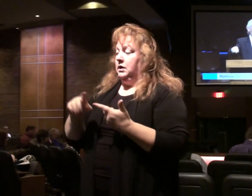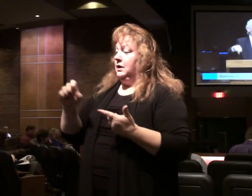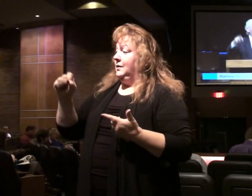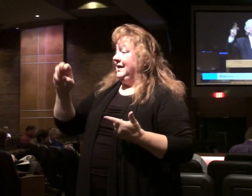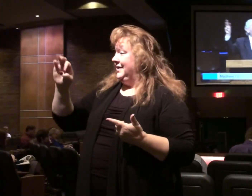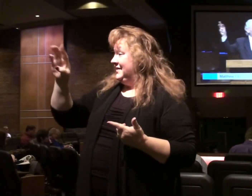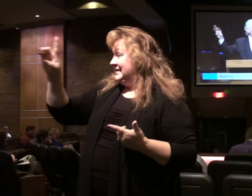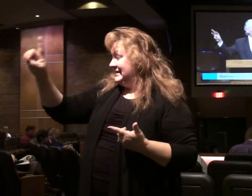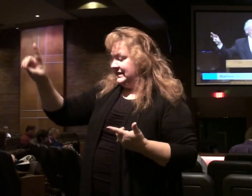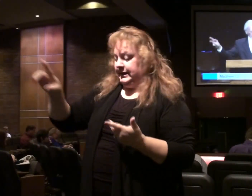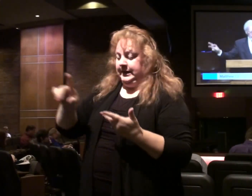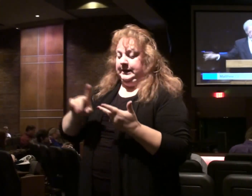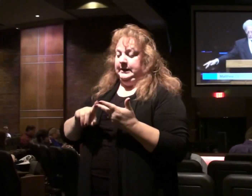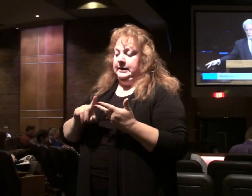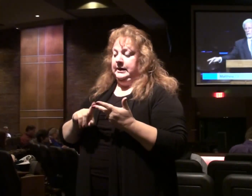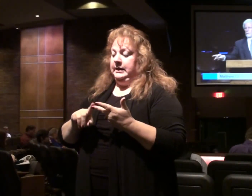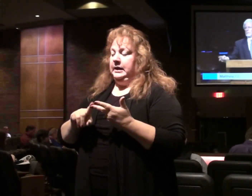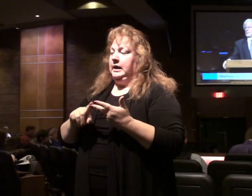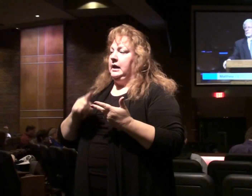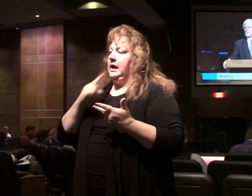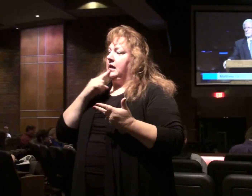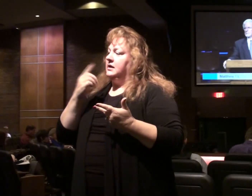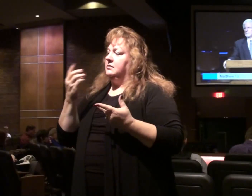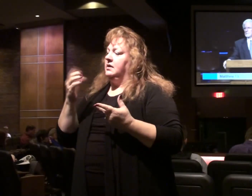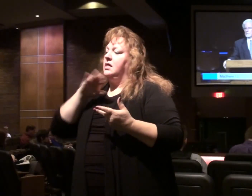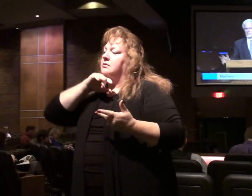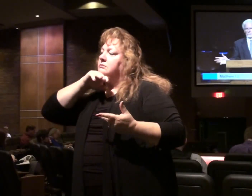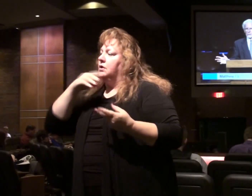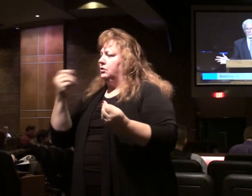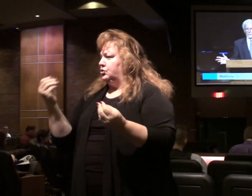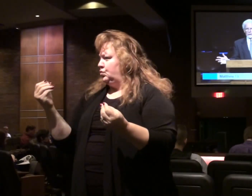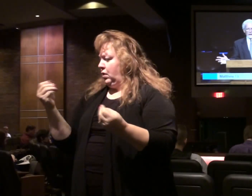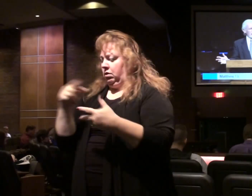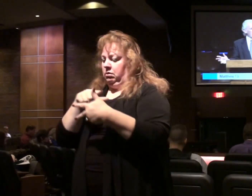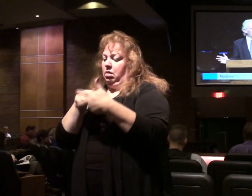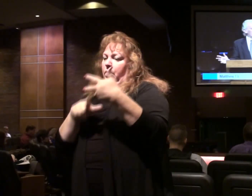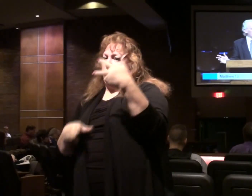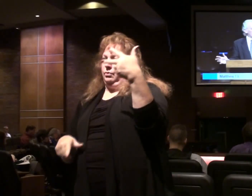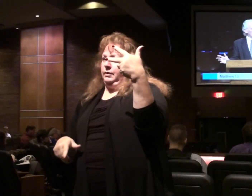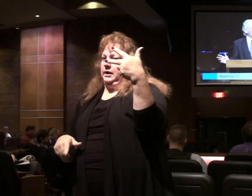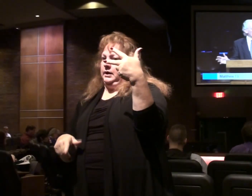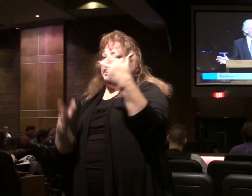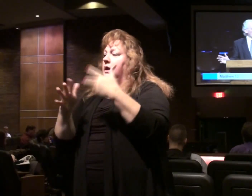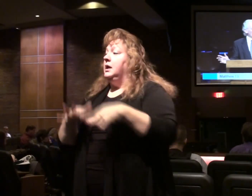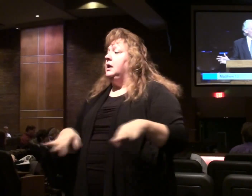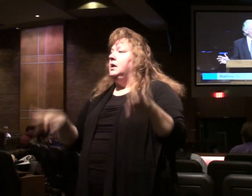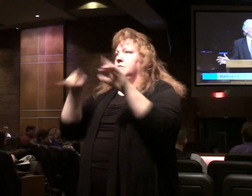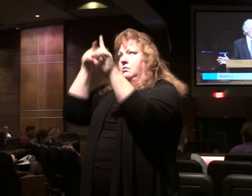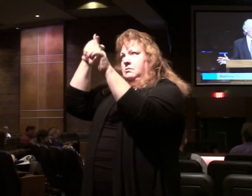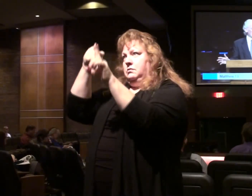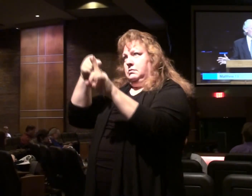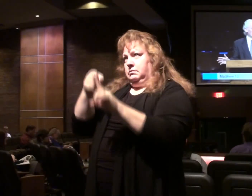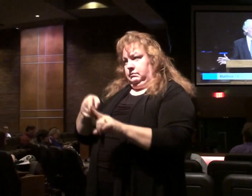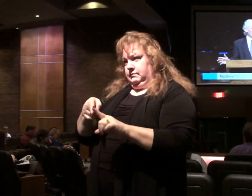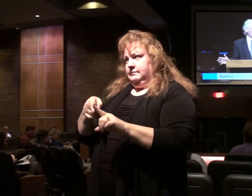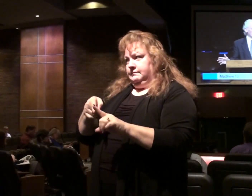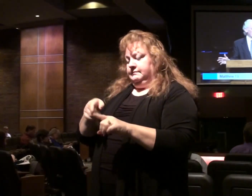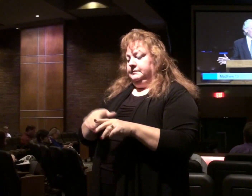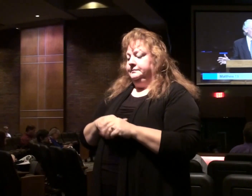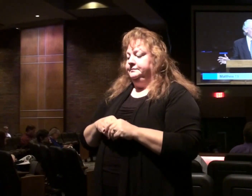seed, and we have the soils. Those are the 3 important points in the parable.